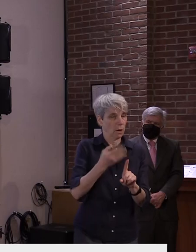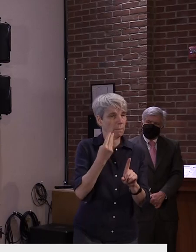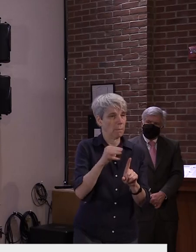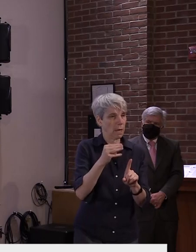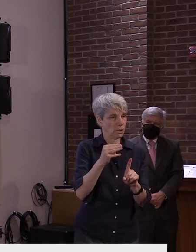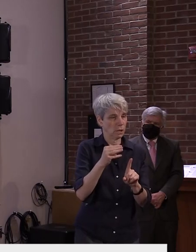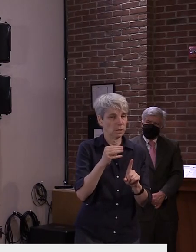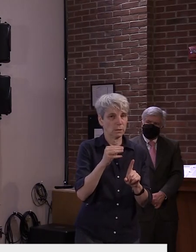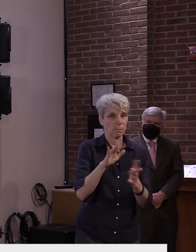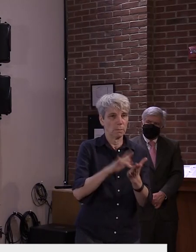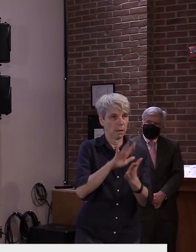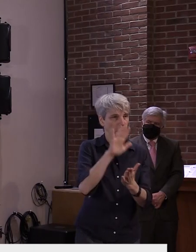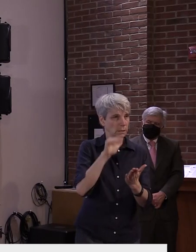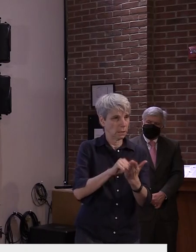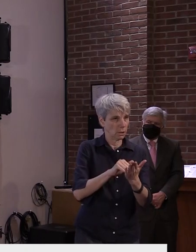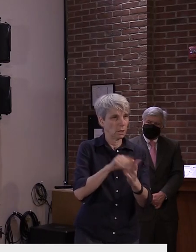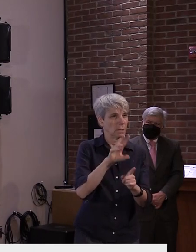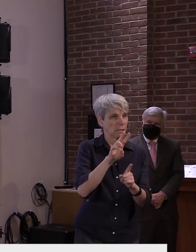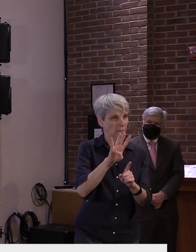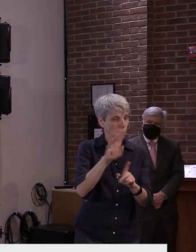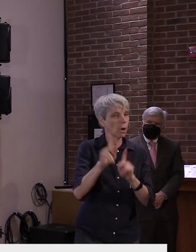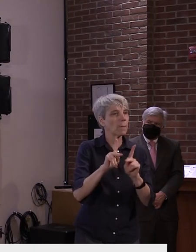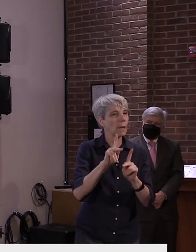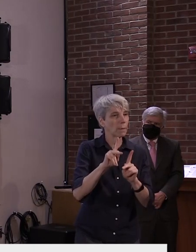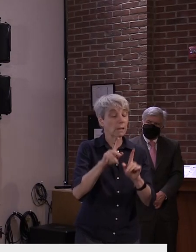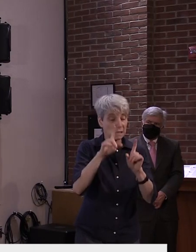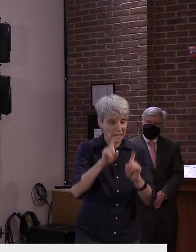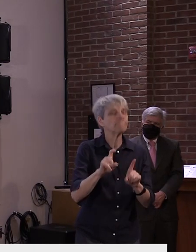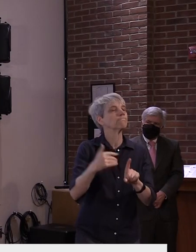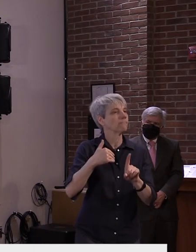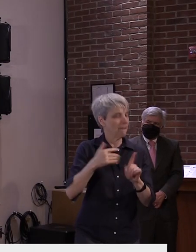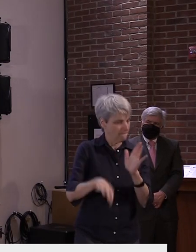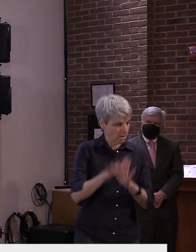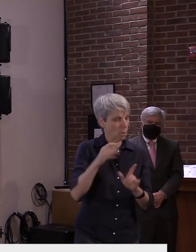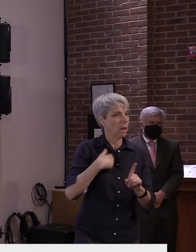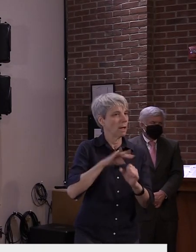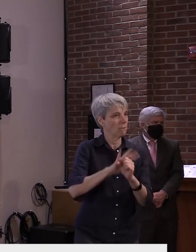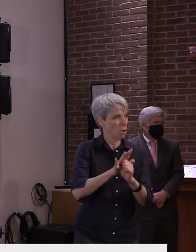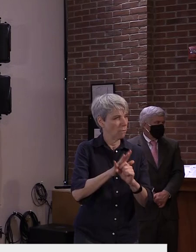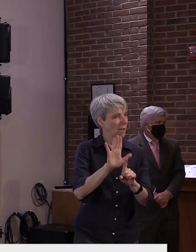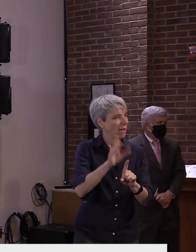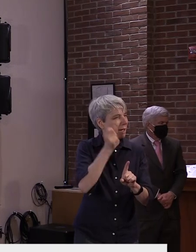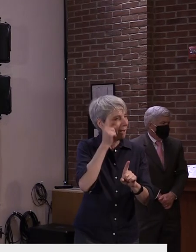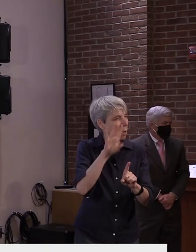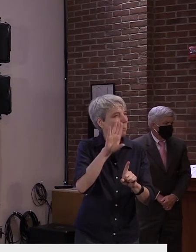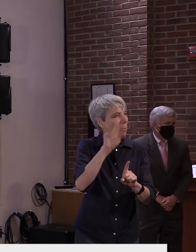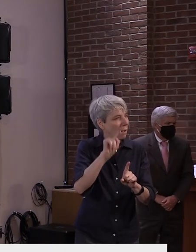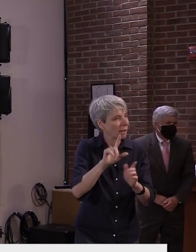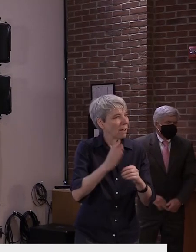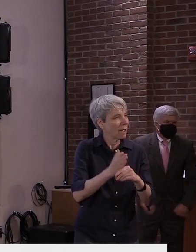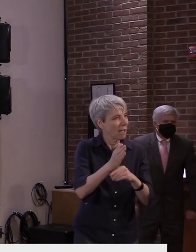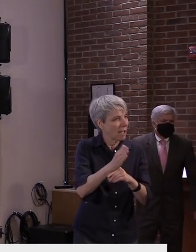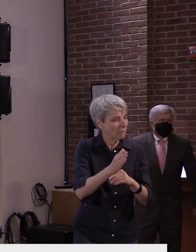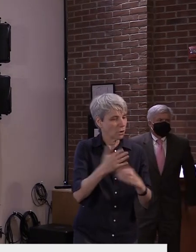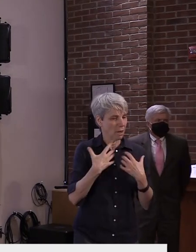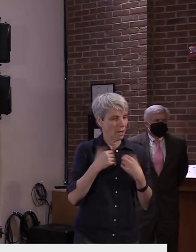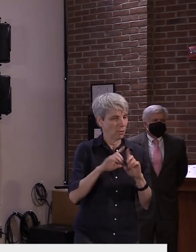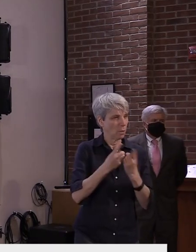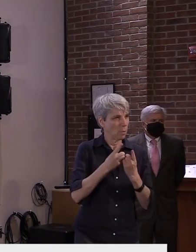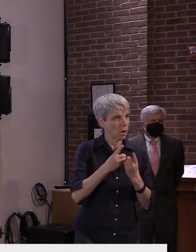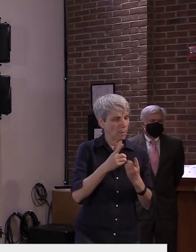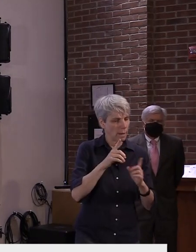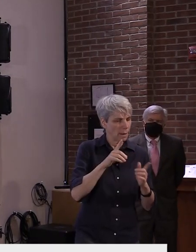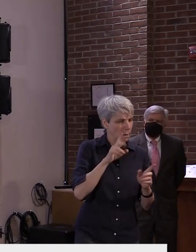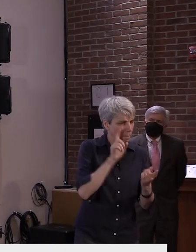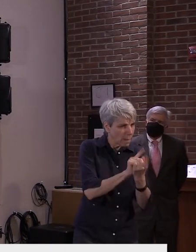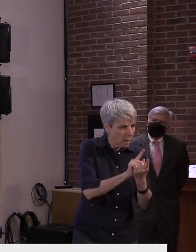Center. The health department has completed interviews on all 65. In addition, we